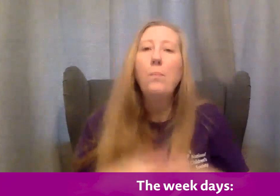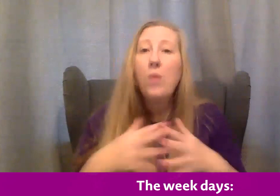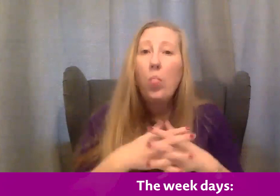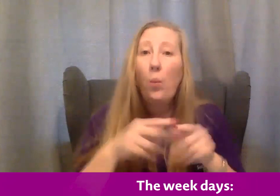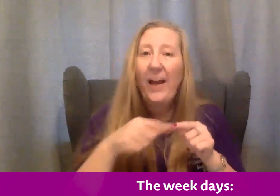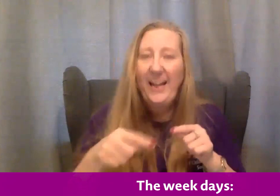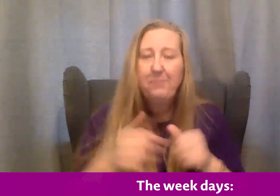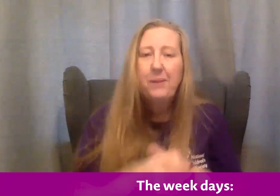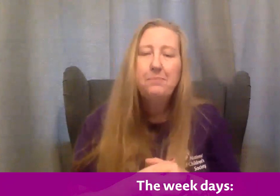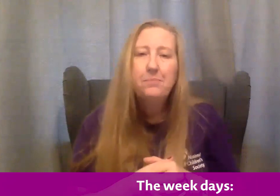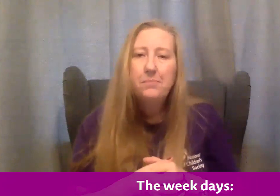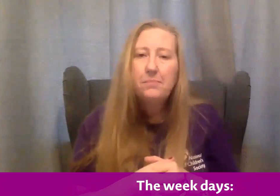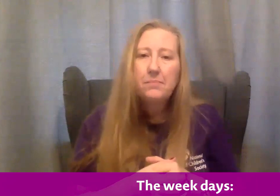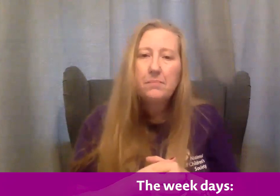okay the weekdays